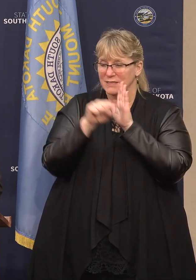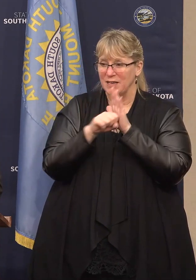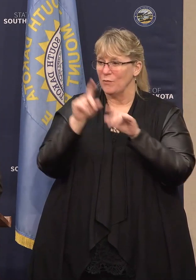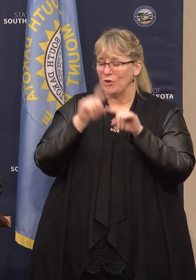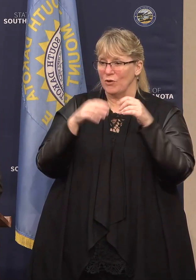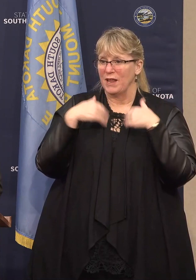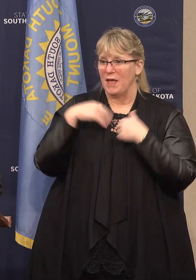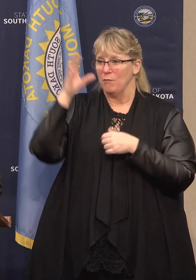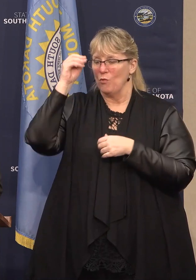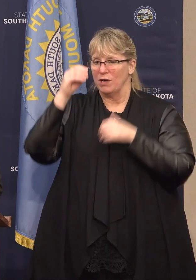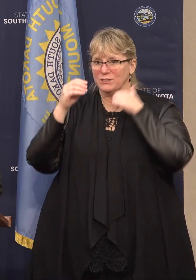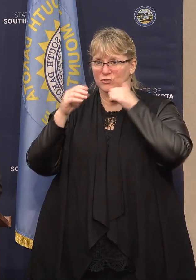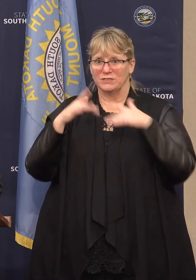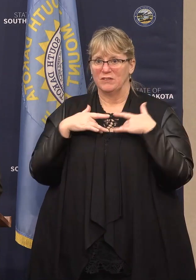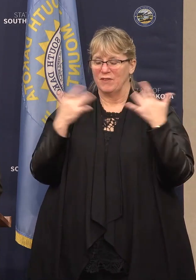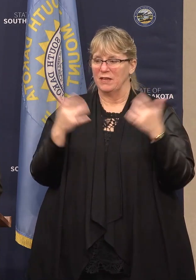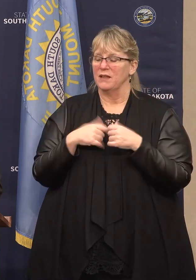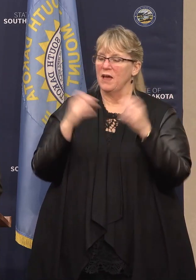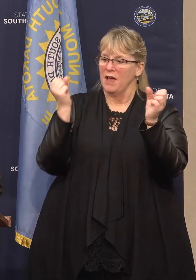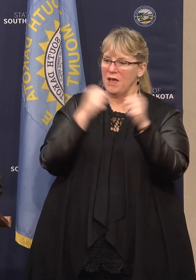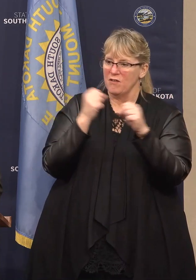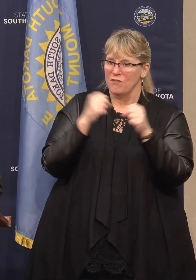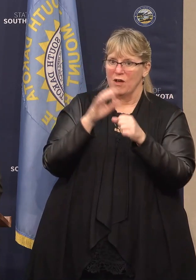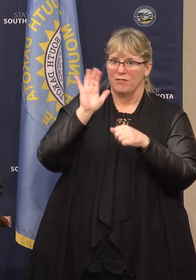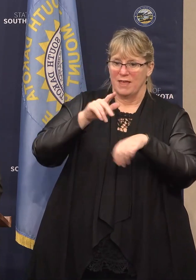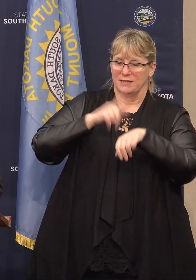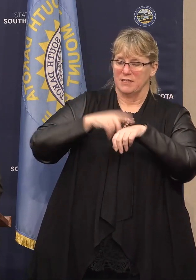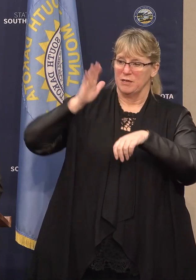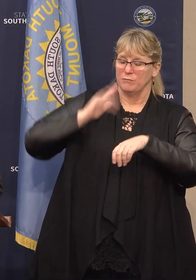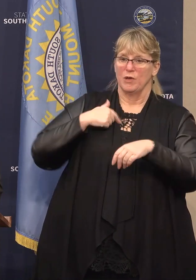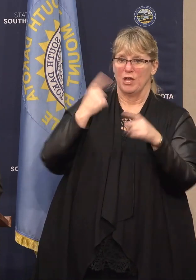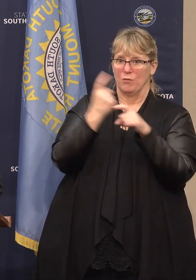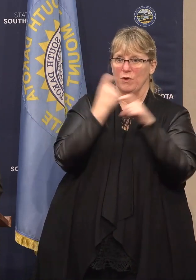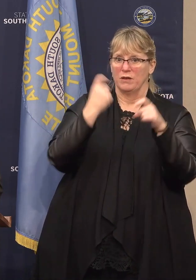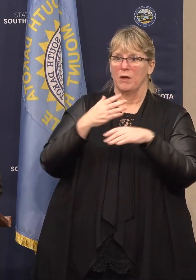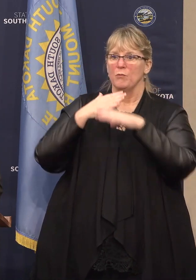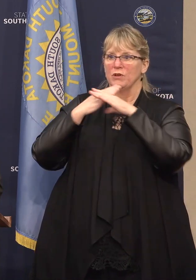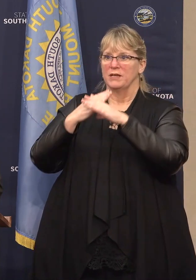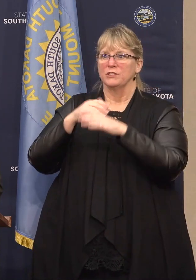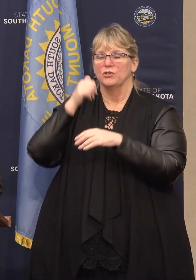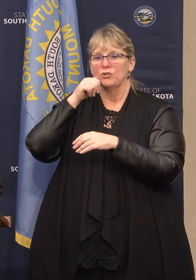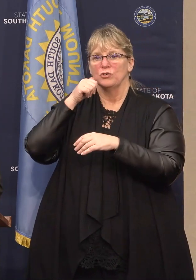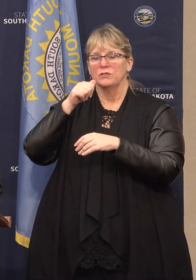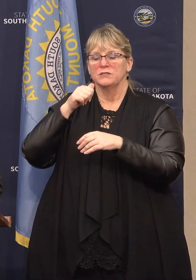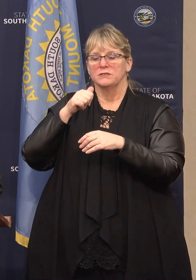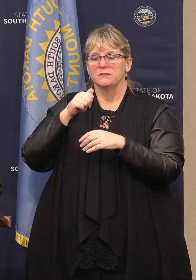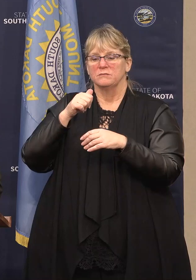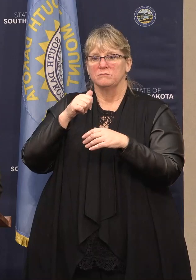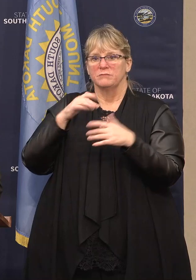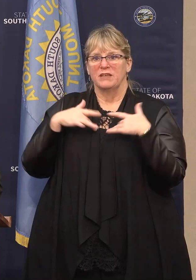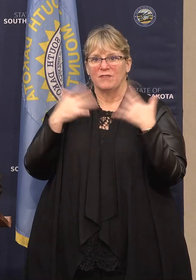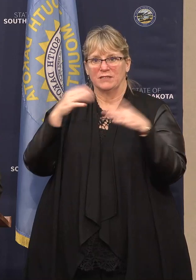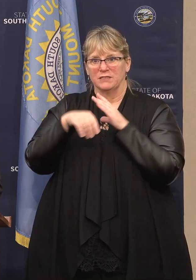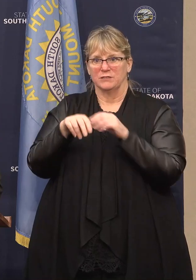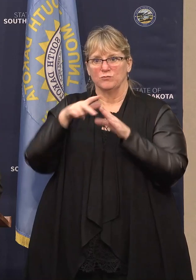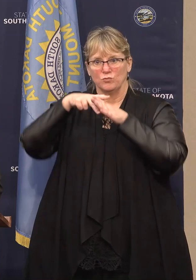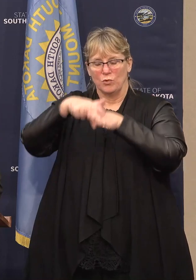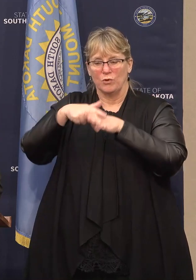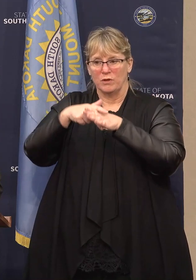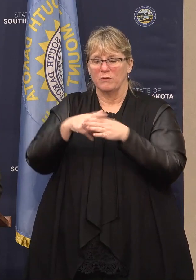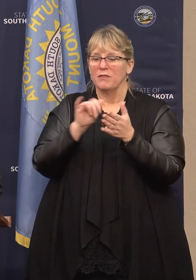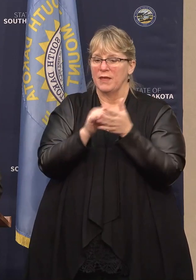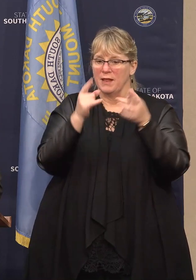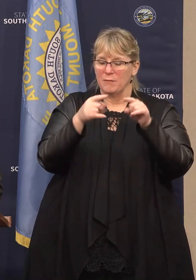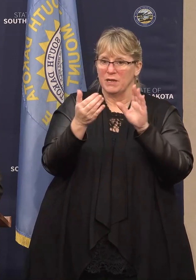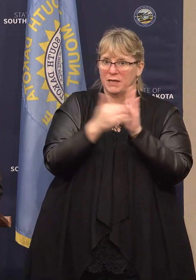have boys and girls events. I fought then and won and protected girls' events in the sport of rodeo. We did it again, and in